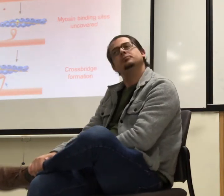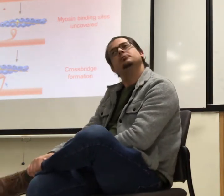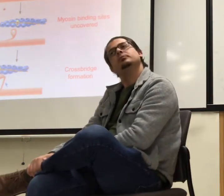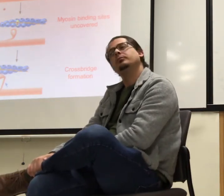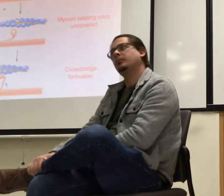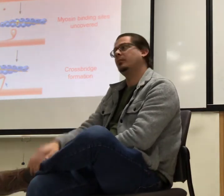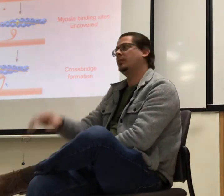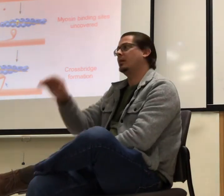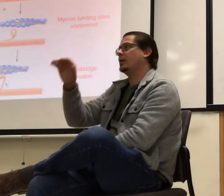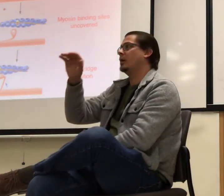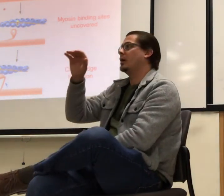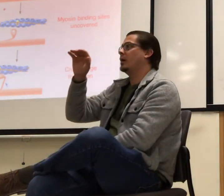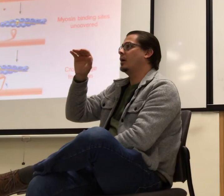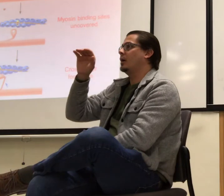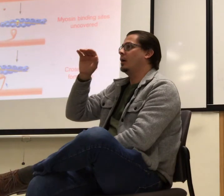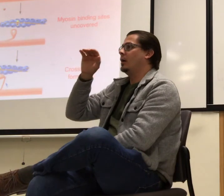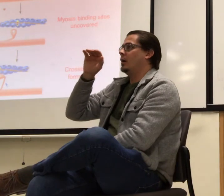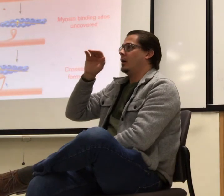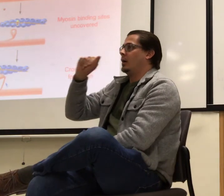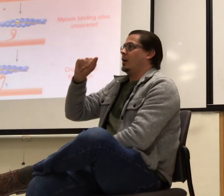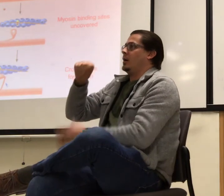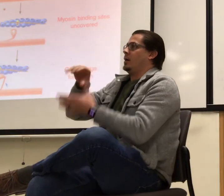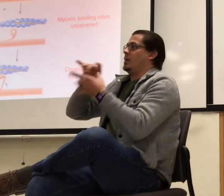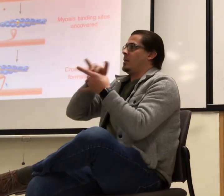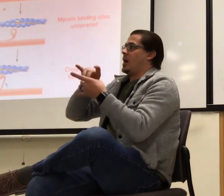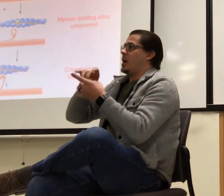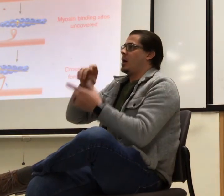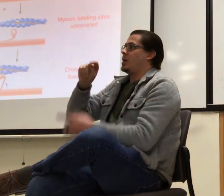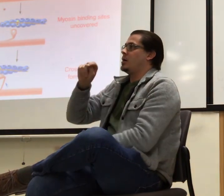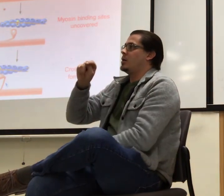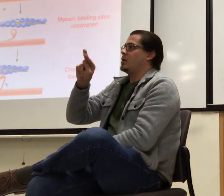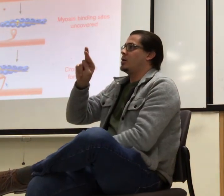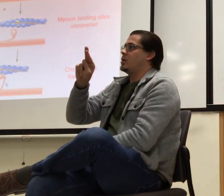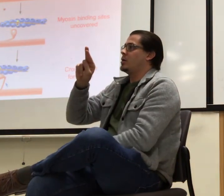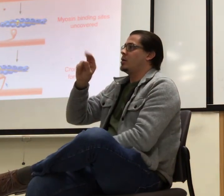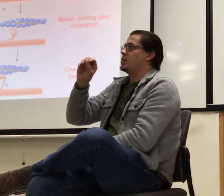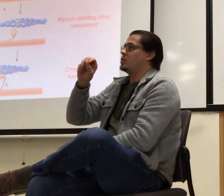Calcium binds troponin.